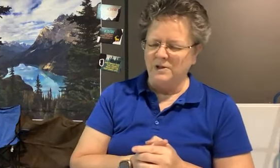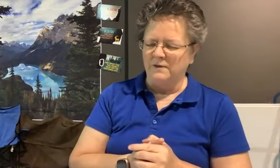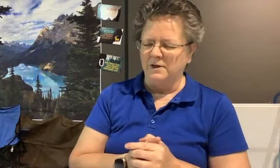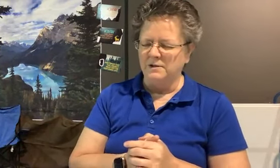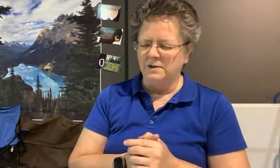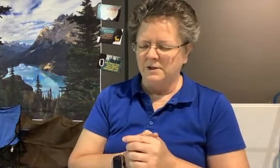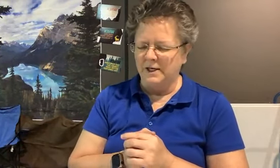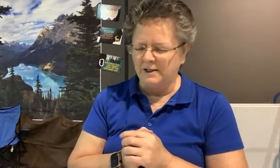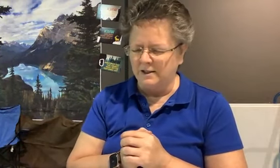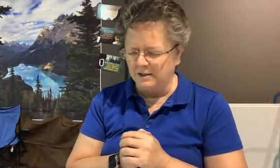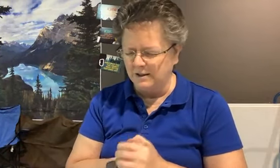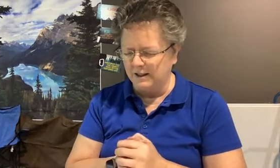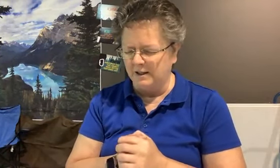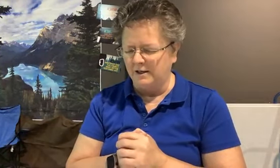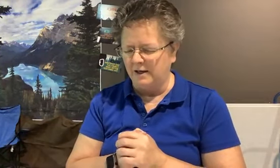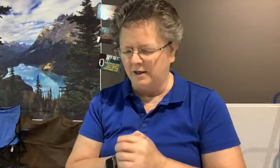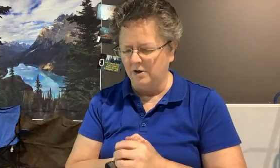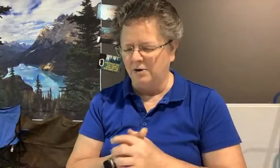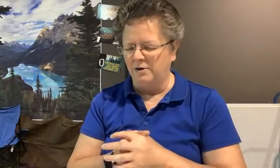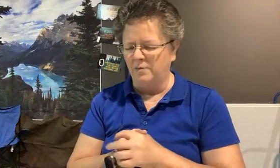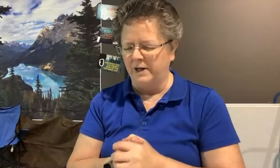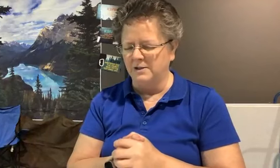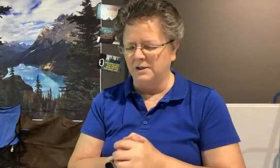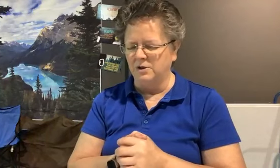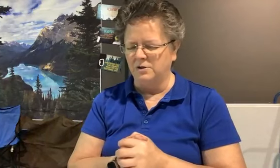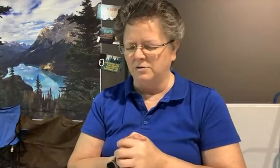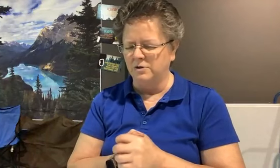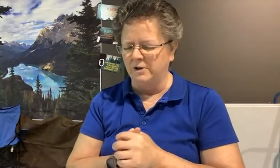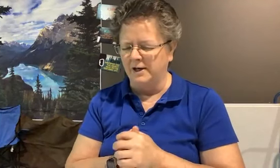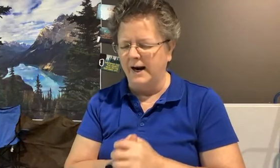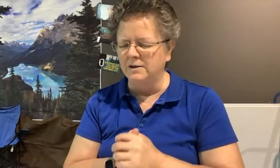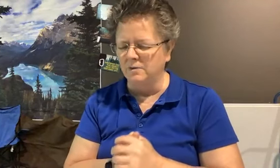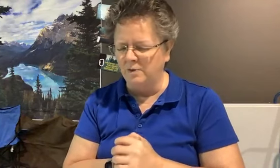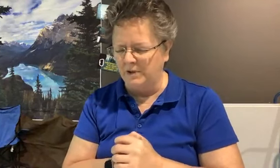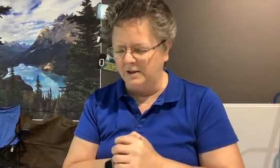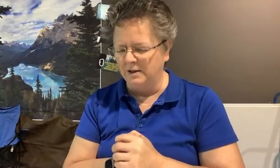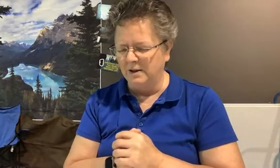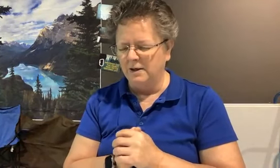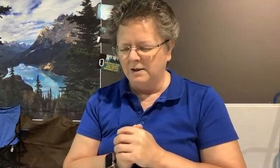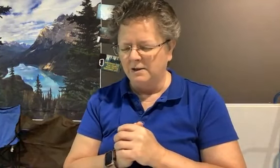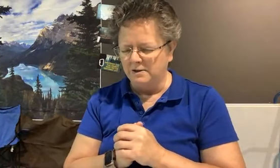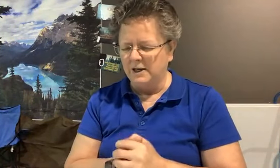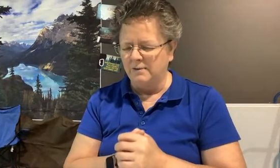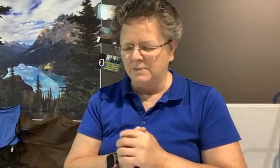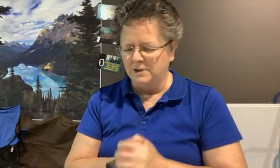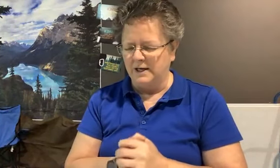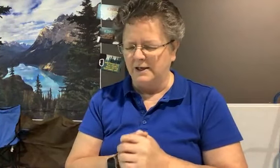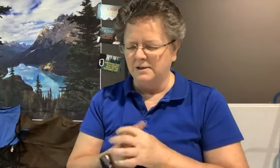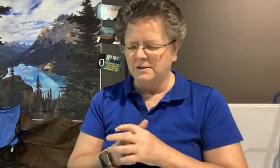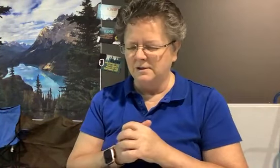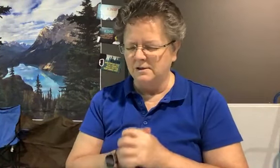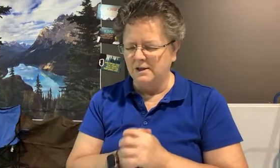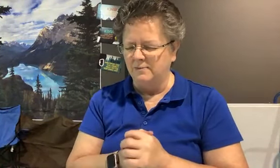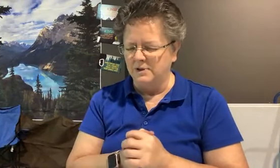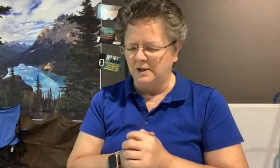of this that I need to dig in and learn and pay attention to so that I don't repeat the same mistakes, the same